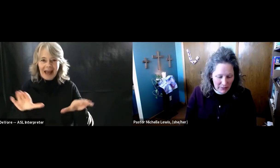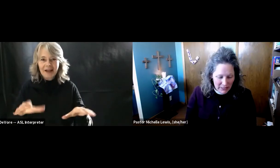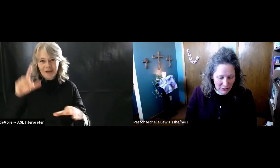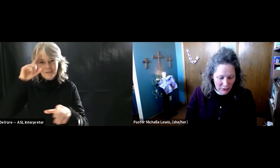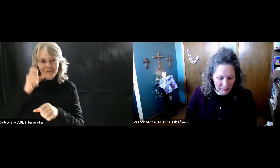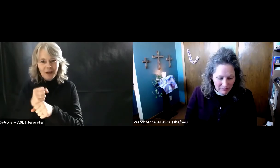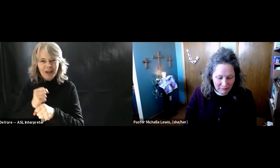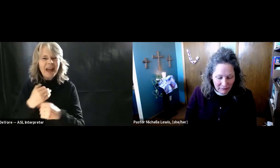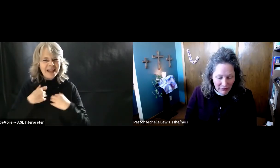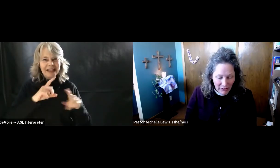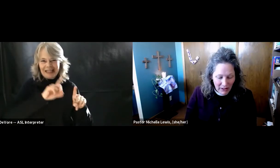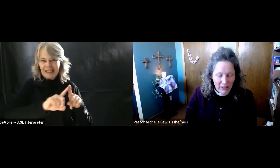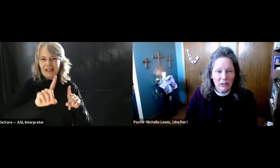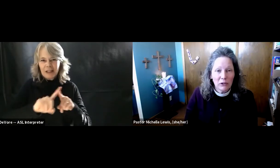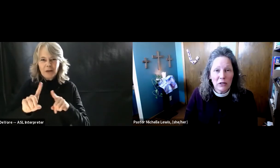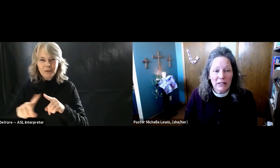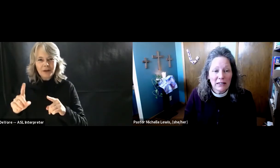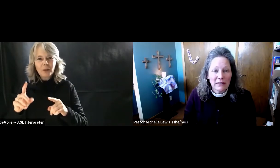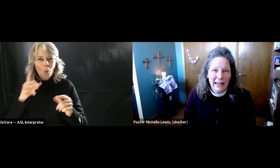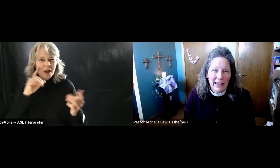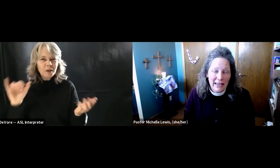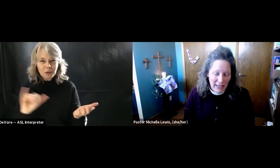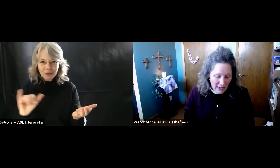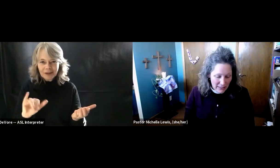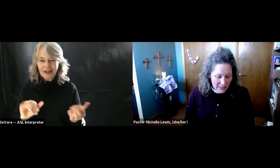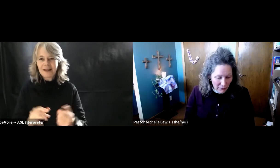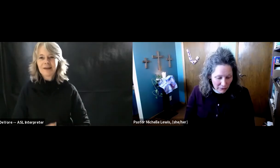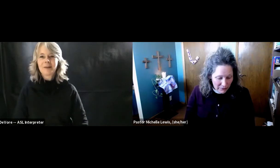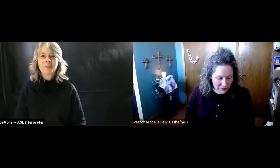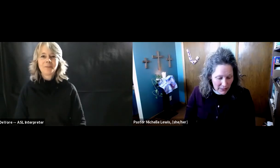different elements to it. It can look like